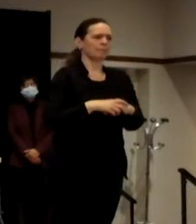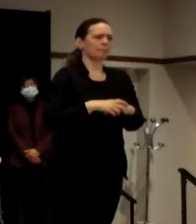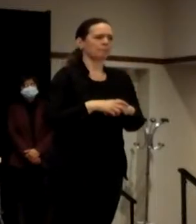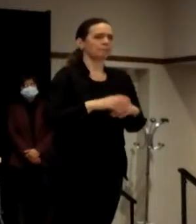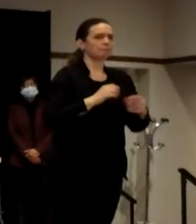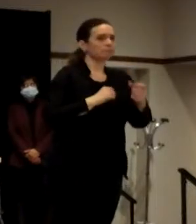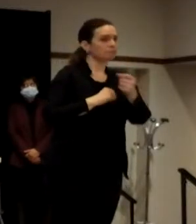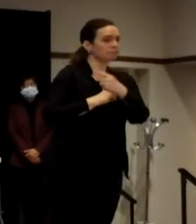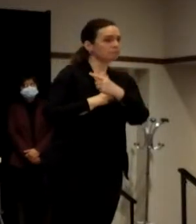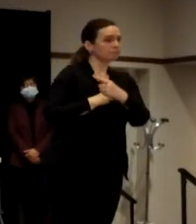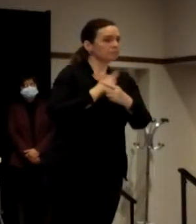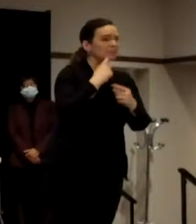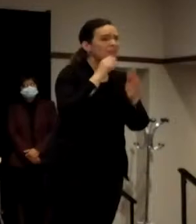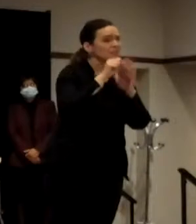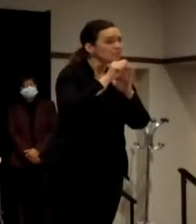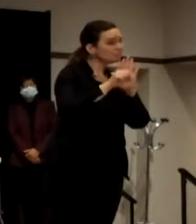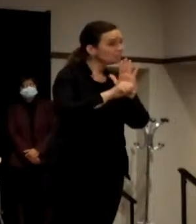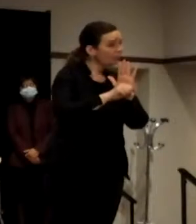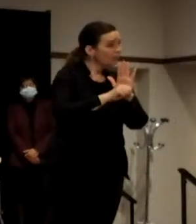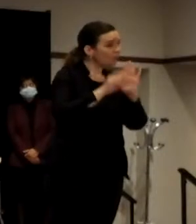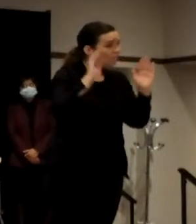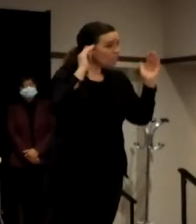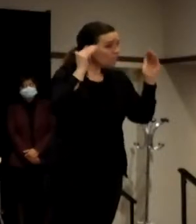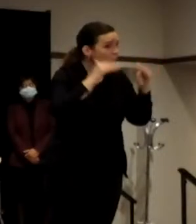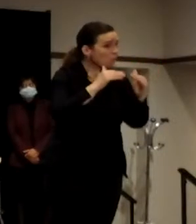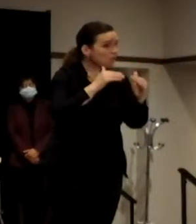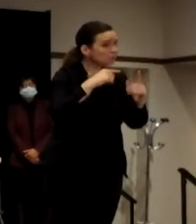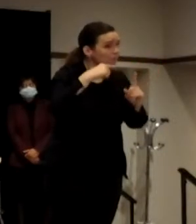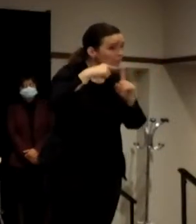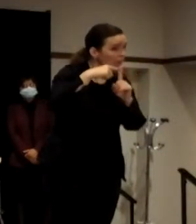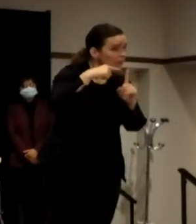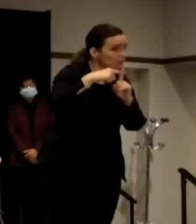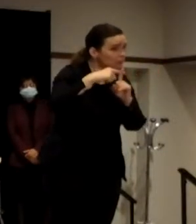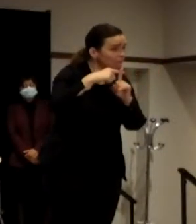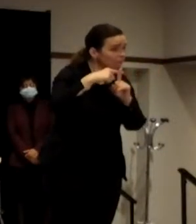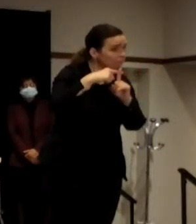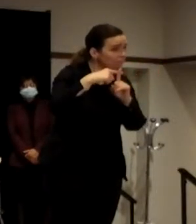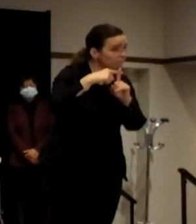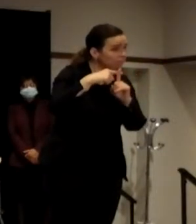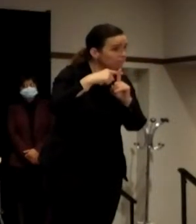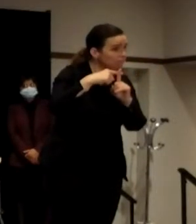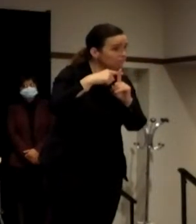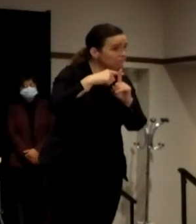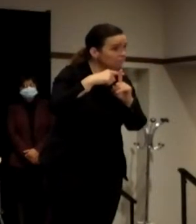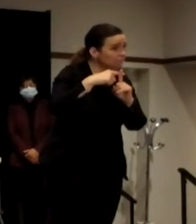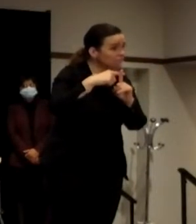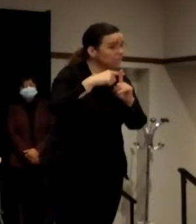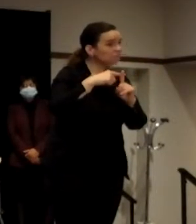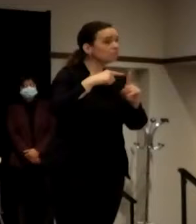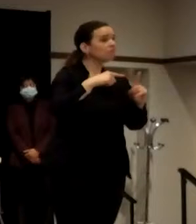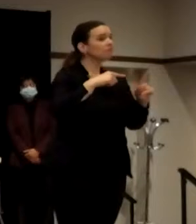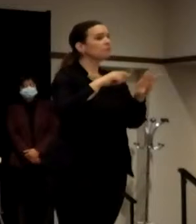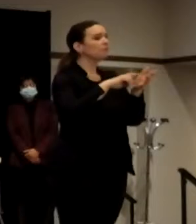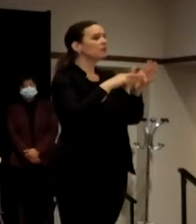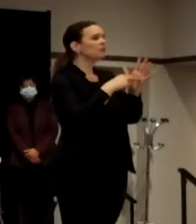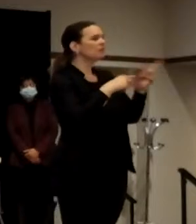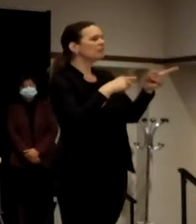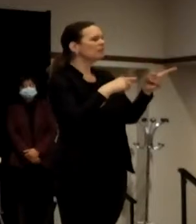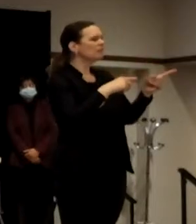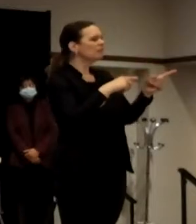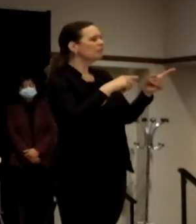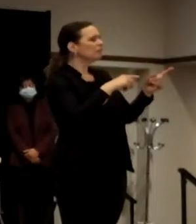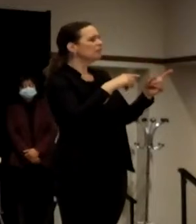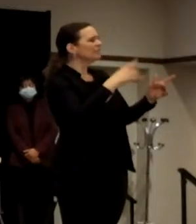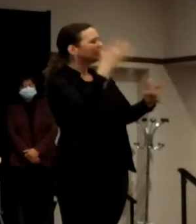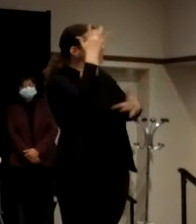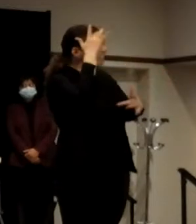the state changes the rule. And now on Tuesday, you said that you didn't understand why the state didn't allow fans into the Carrier Dome, and now today they